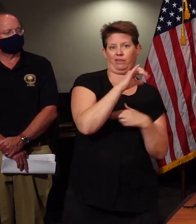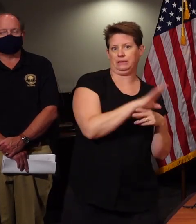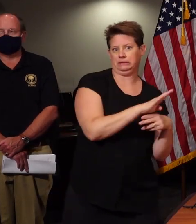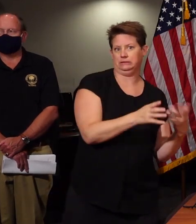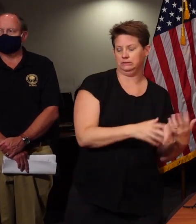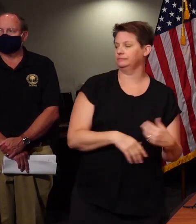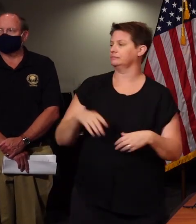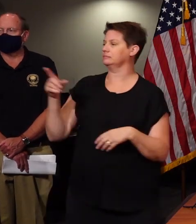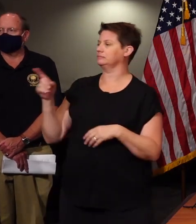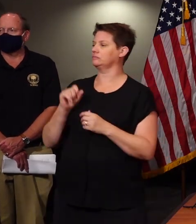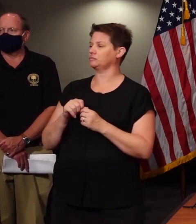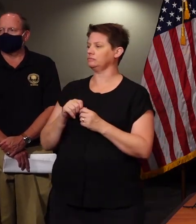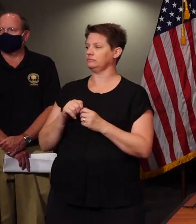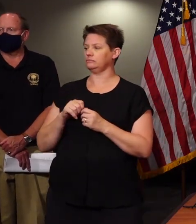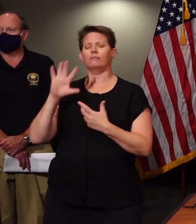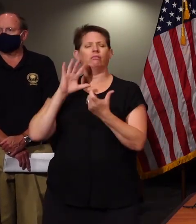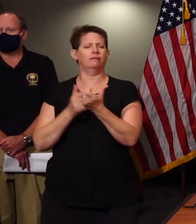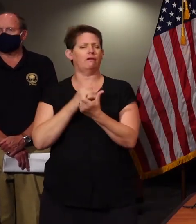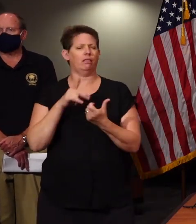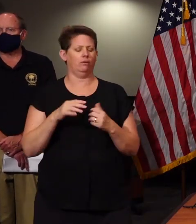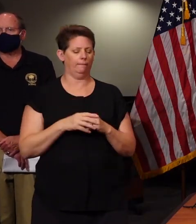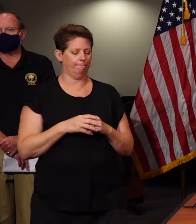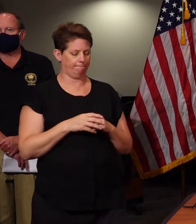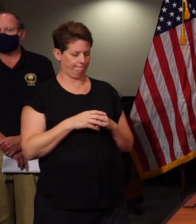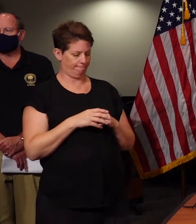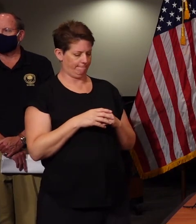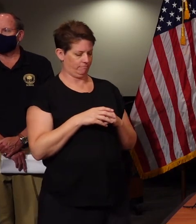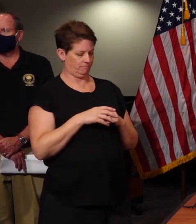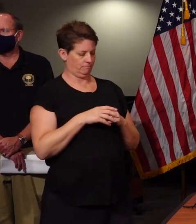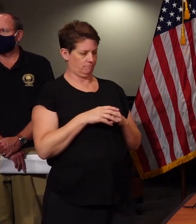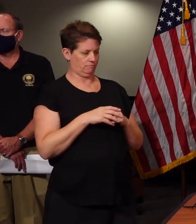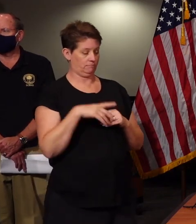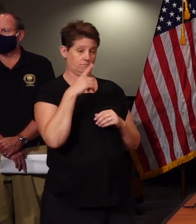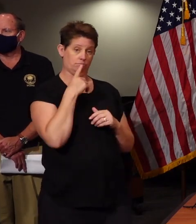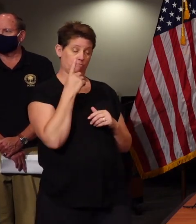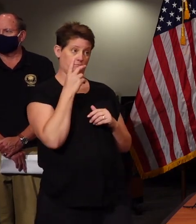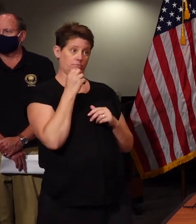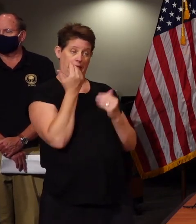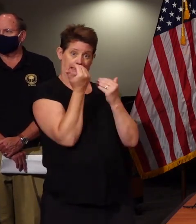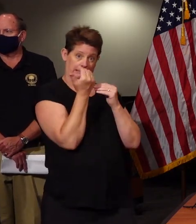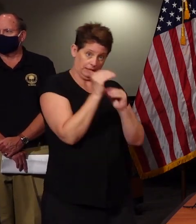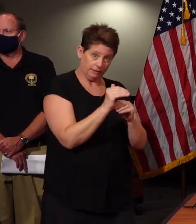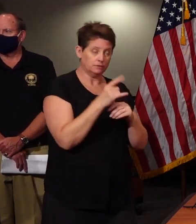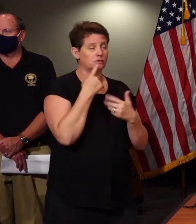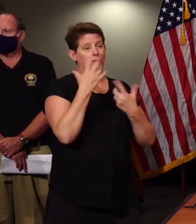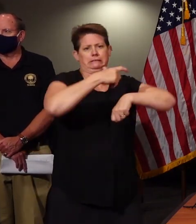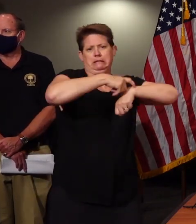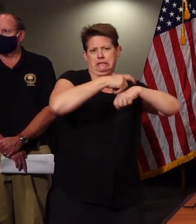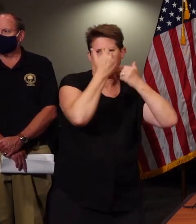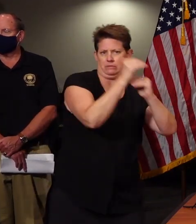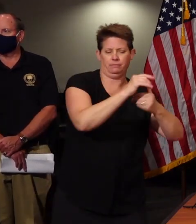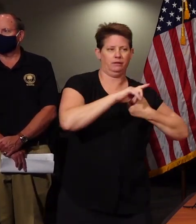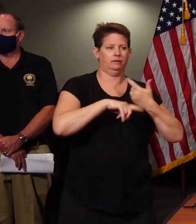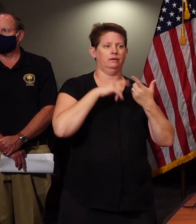otherwise. But, and again, just to follow on that, you were saying that this needs to be limited, so in terms of maybe limited time scale, and as well